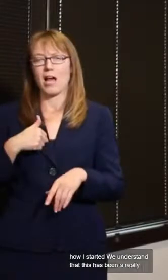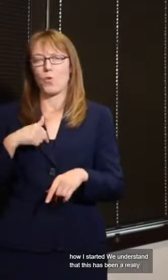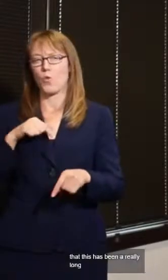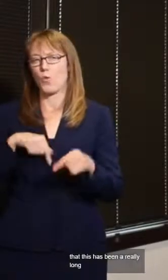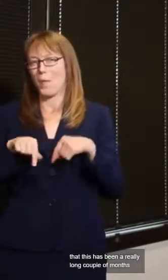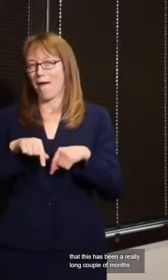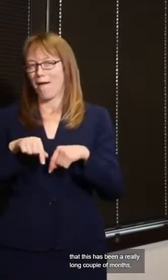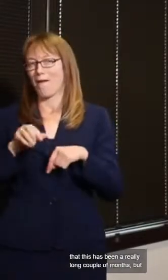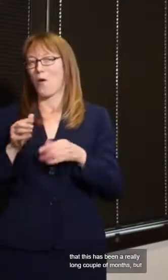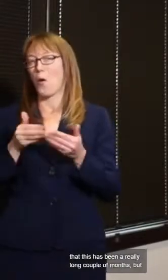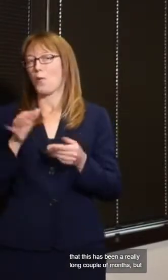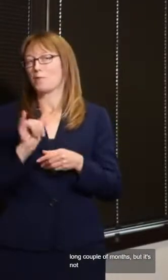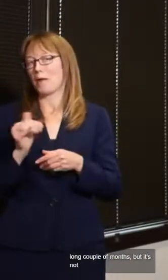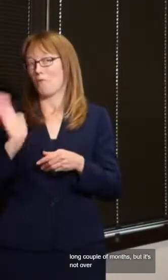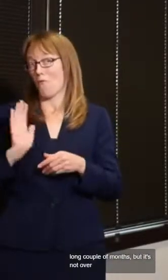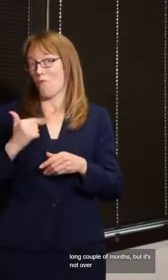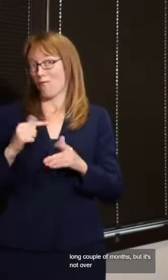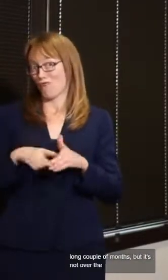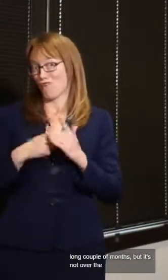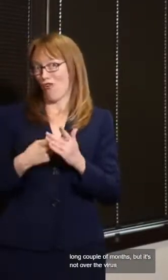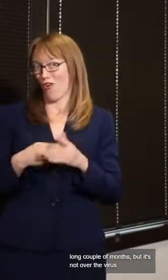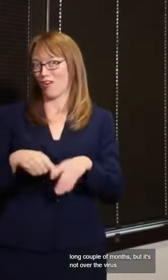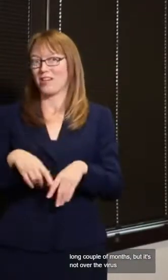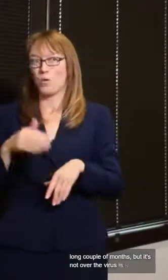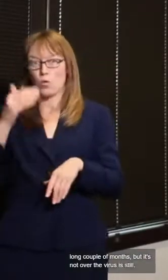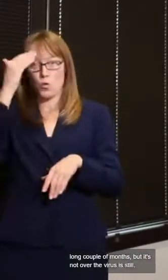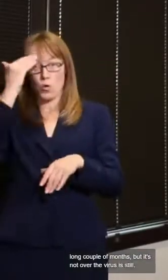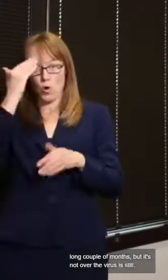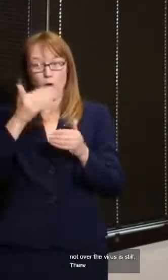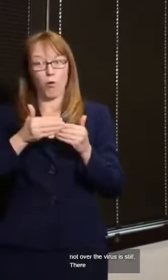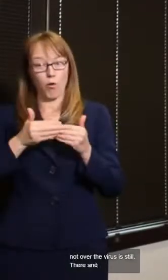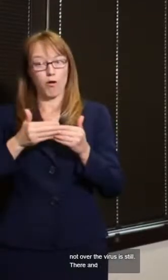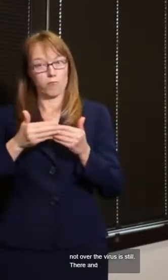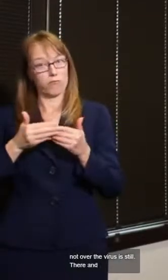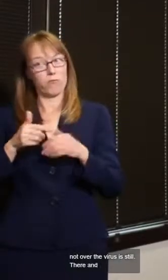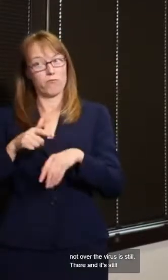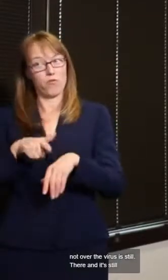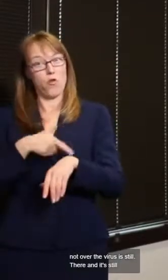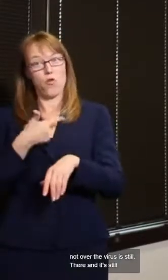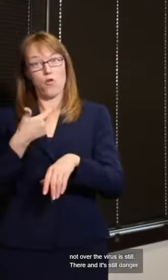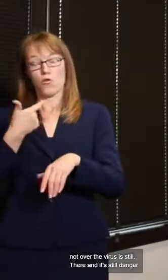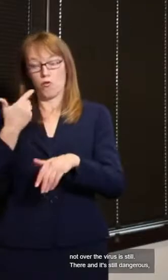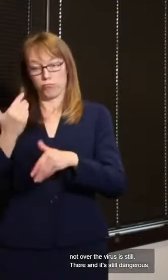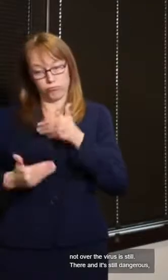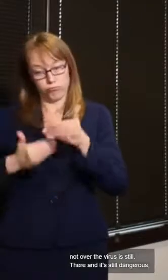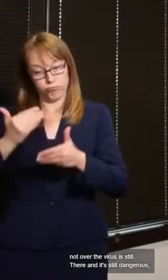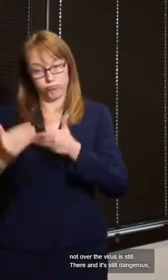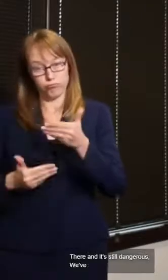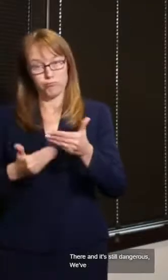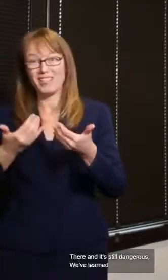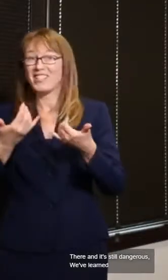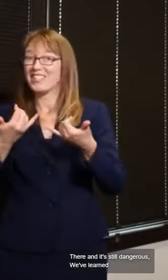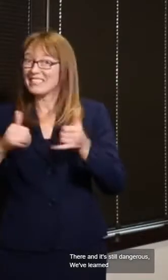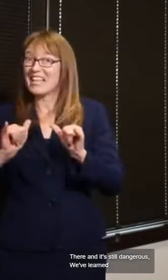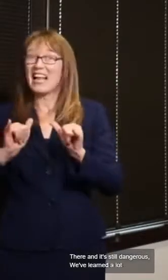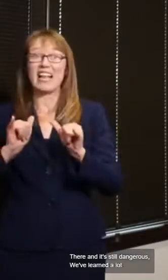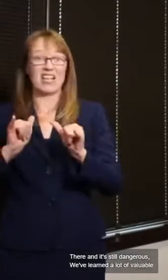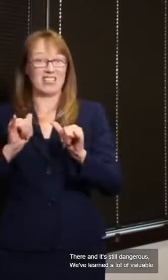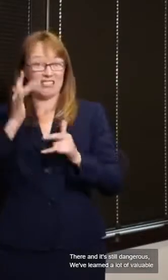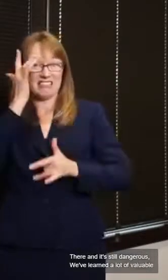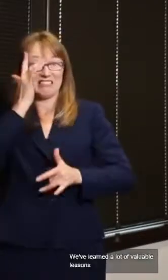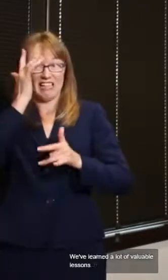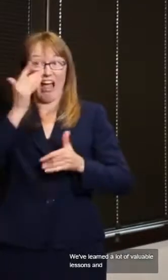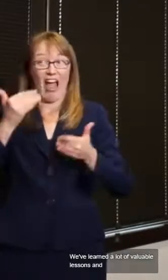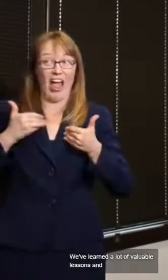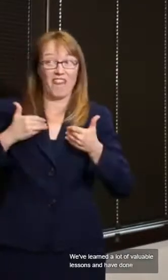couple of months, but it's not over. The virus is still out there and it is still dangerous. We've learned a lot of valuable lessons